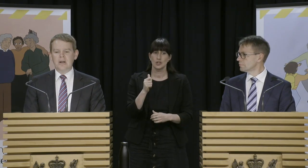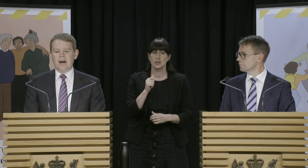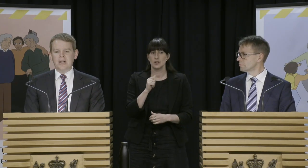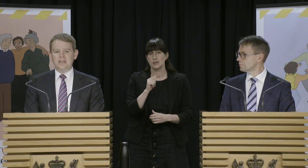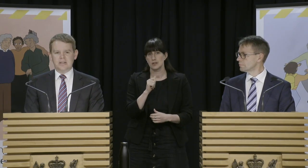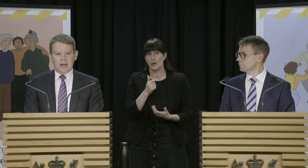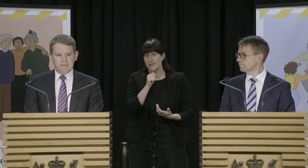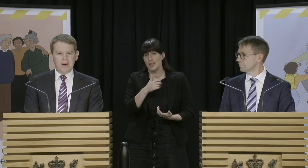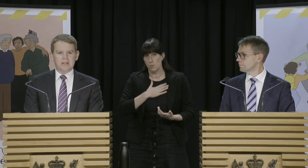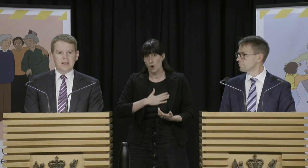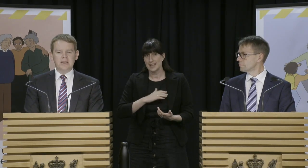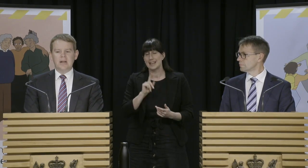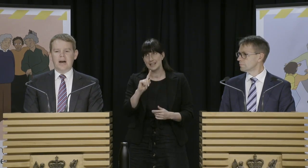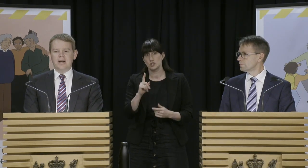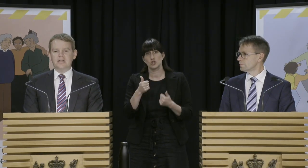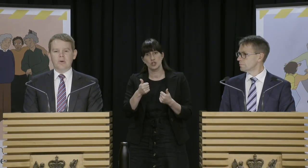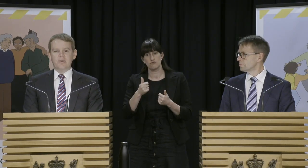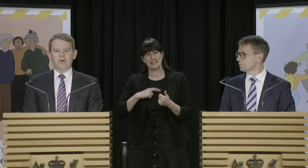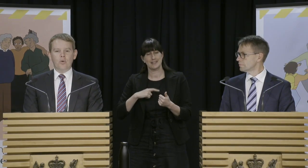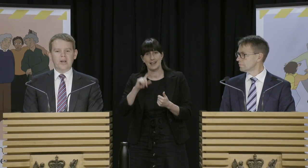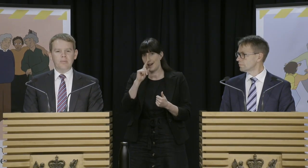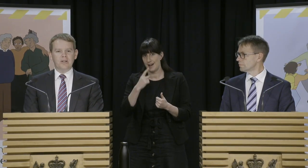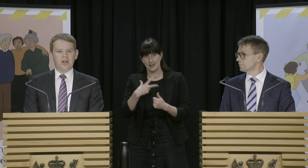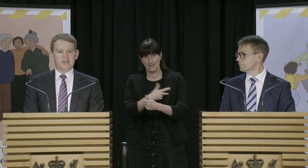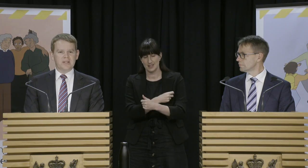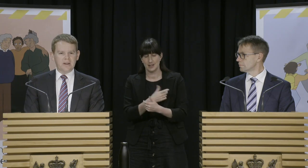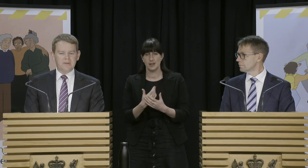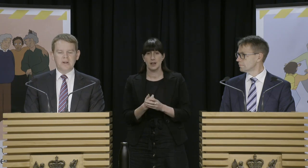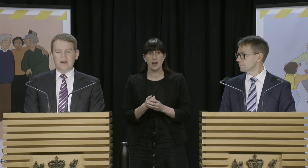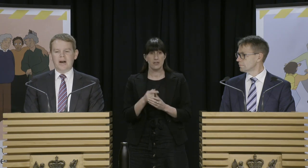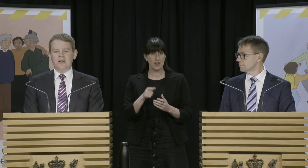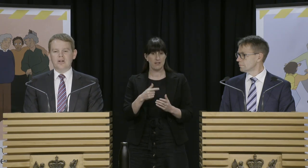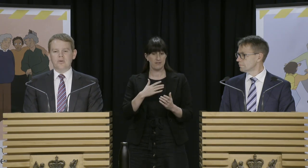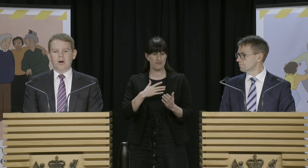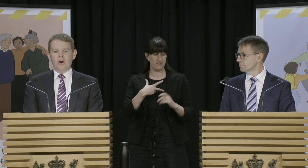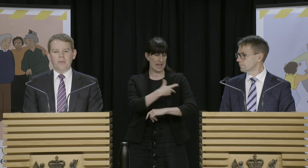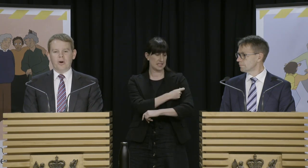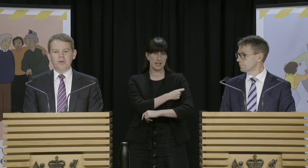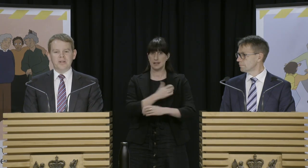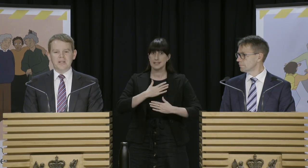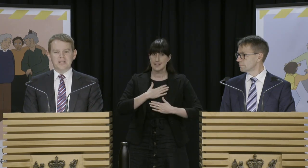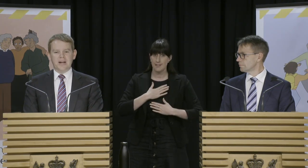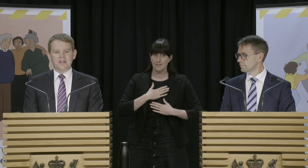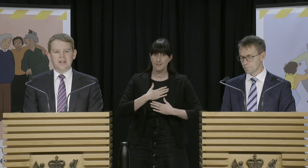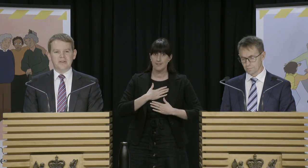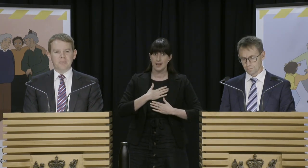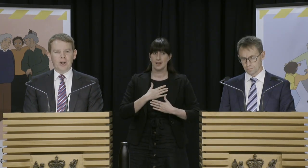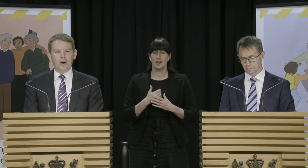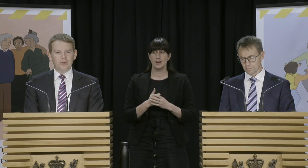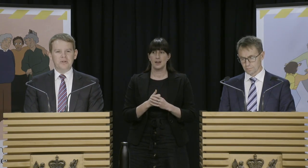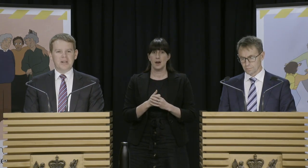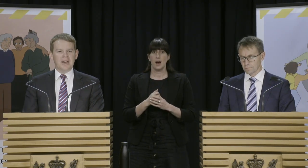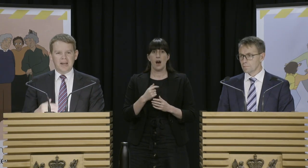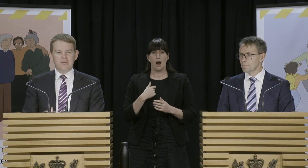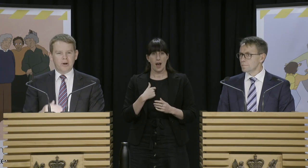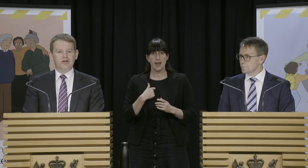to. It is a safe vaccine. It is the way we can all keep each other safe. And so I'm not going to set a target that's anything